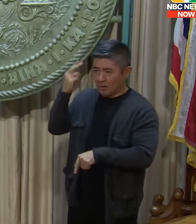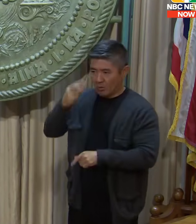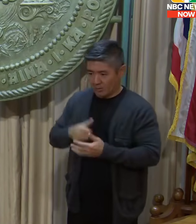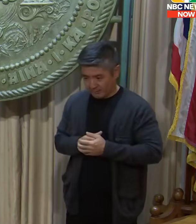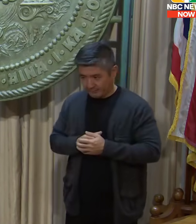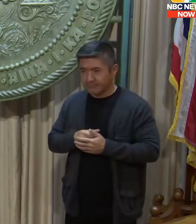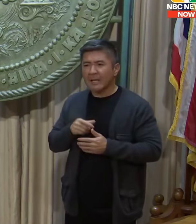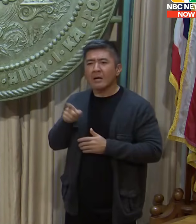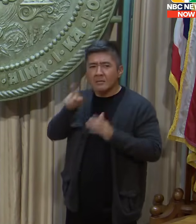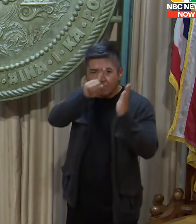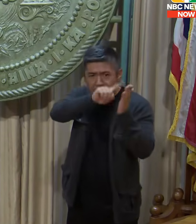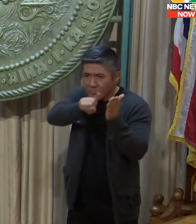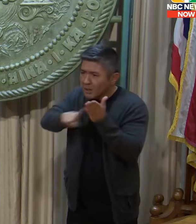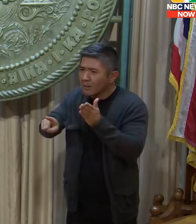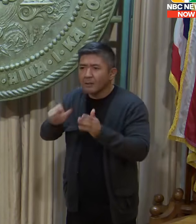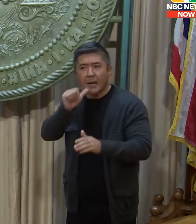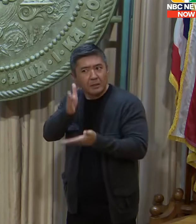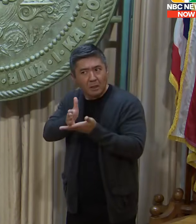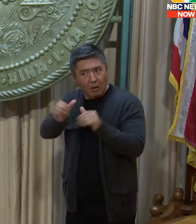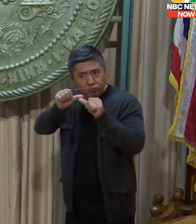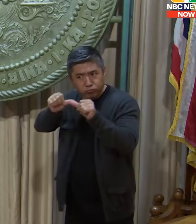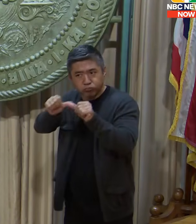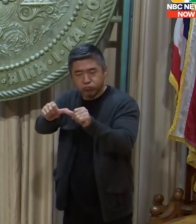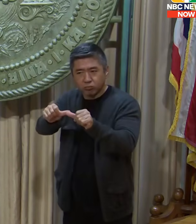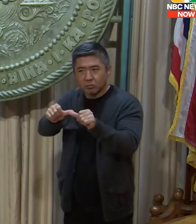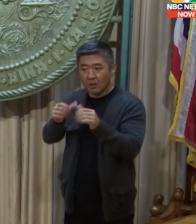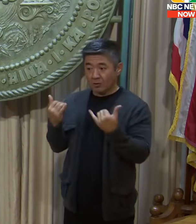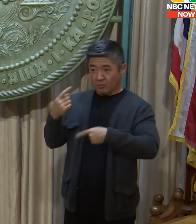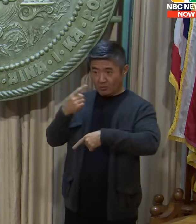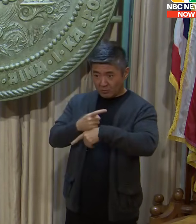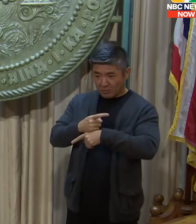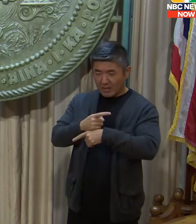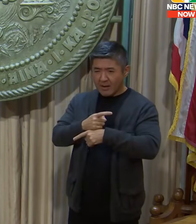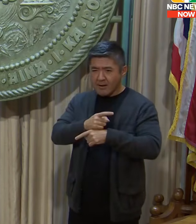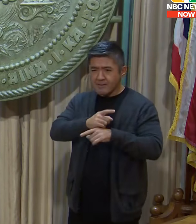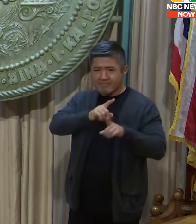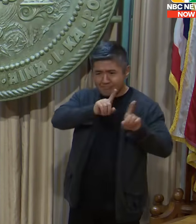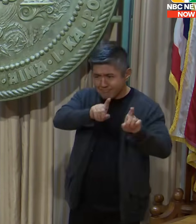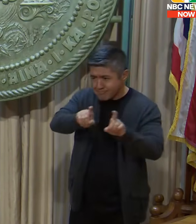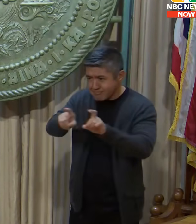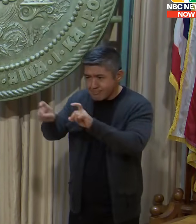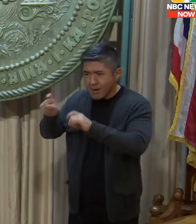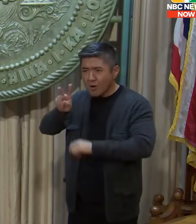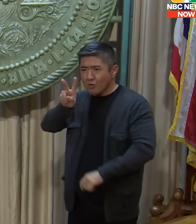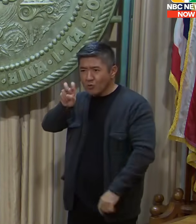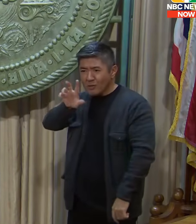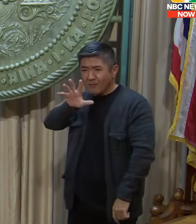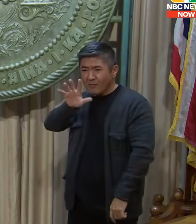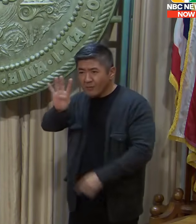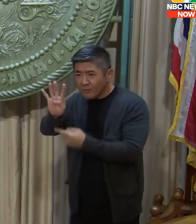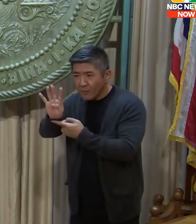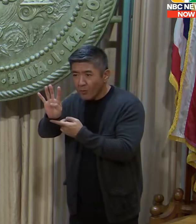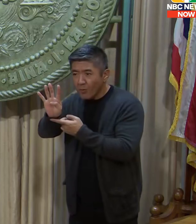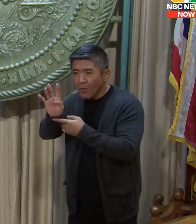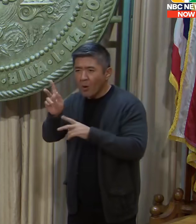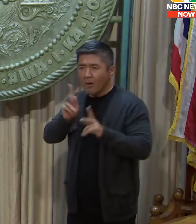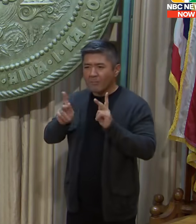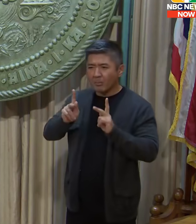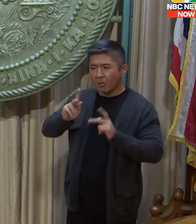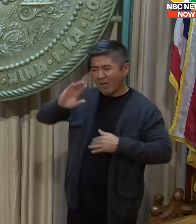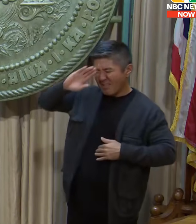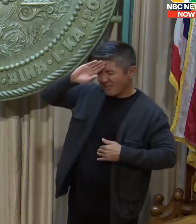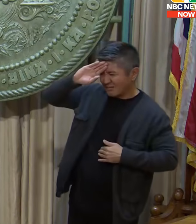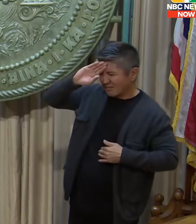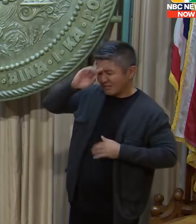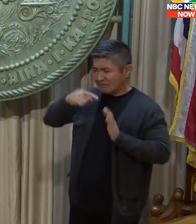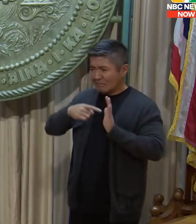is ongoing. To date, we've collected over 254 samples. These are individuals who have flu-like illness but